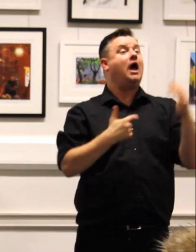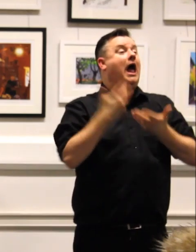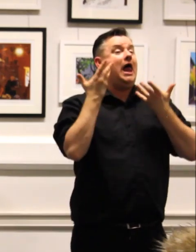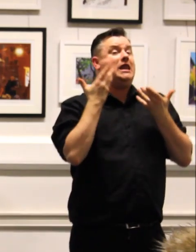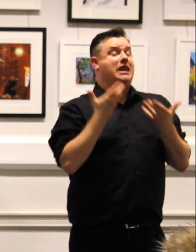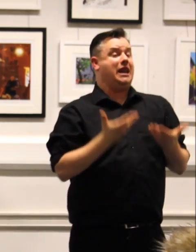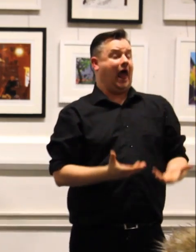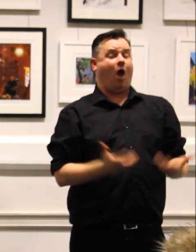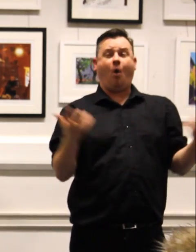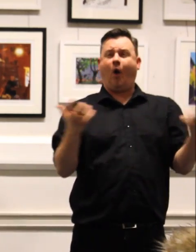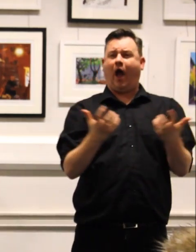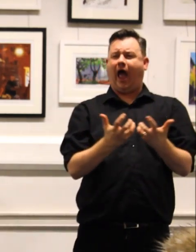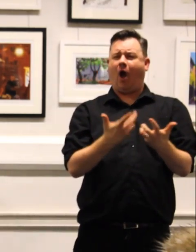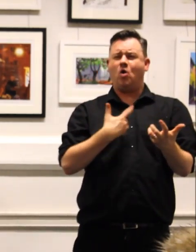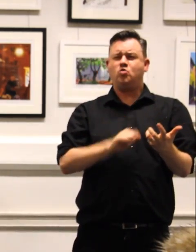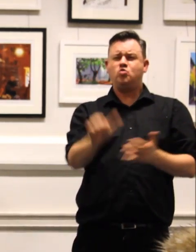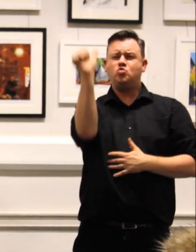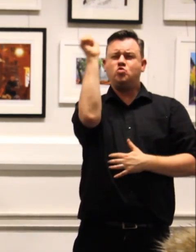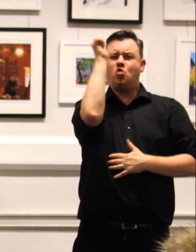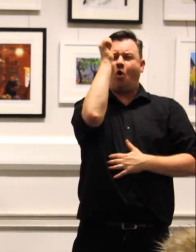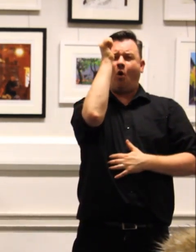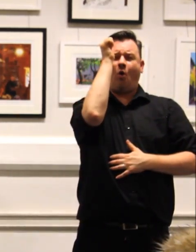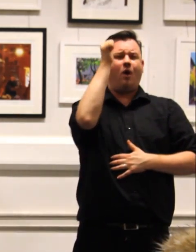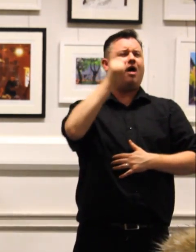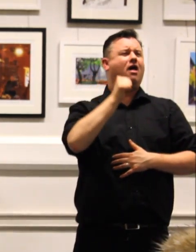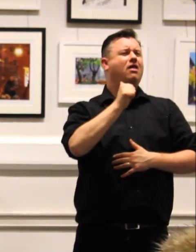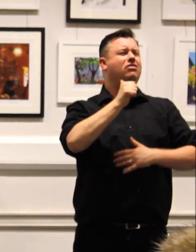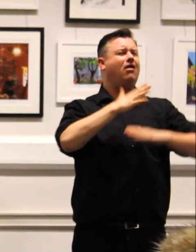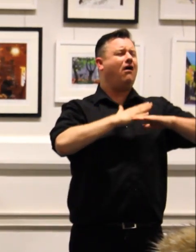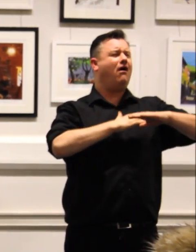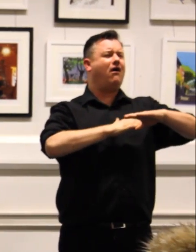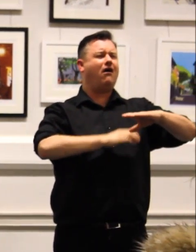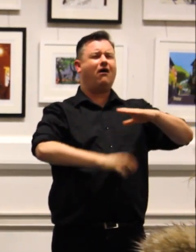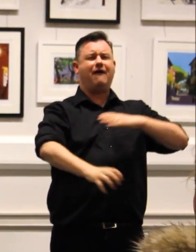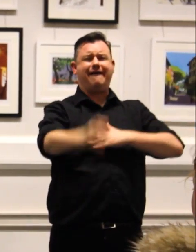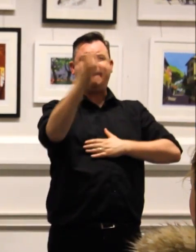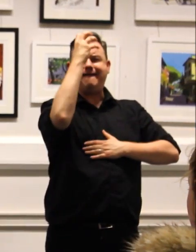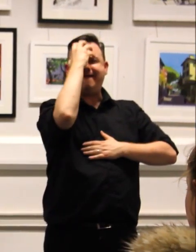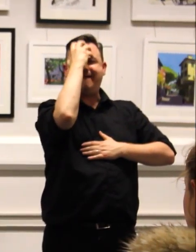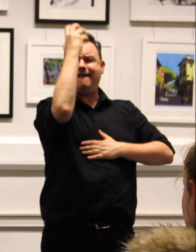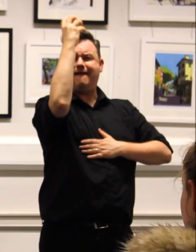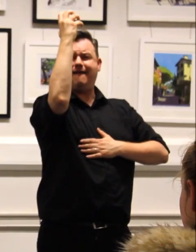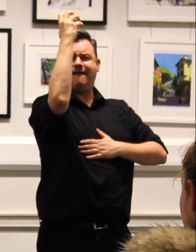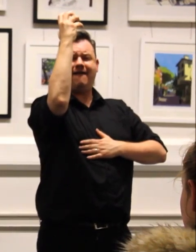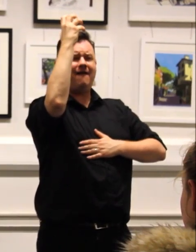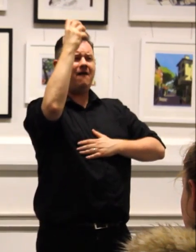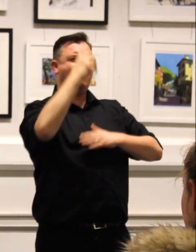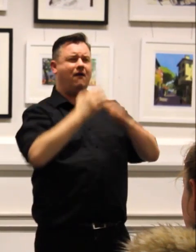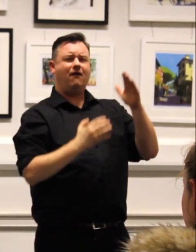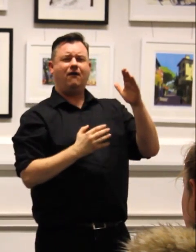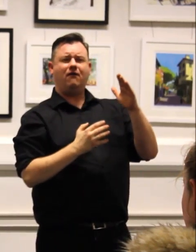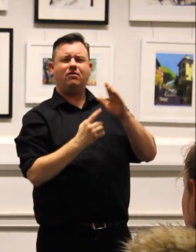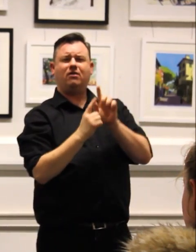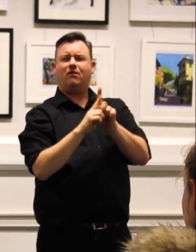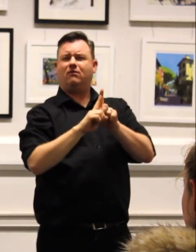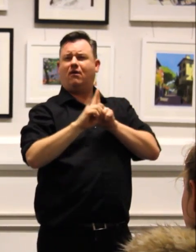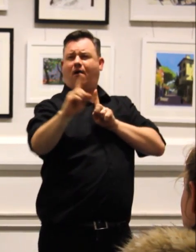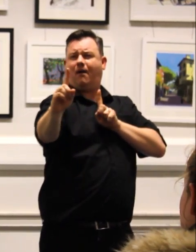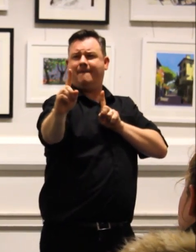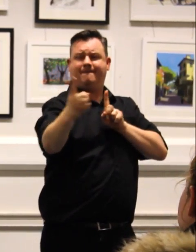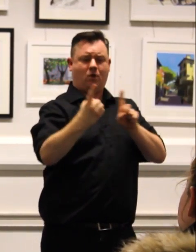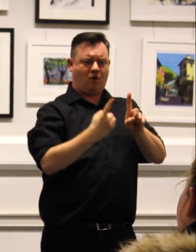Now how will I predict the rise and fall of kings, the comings and goings